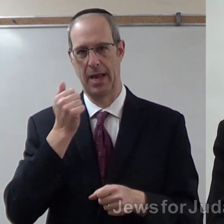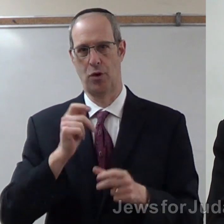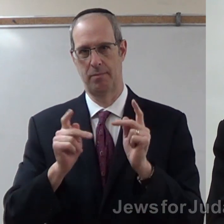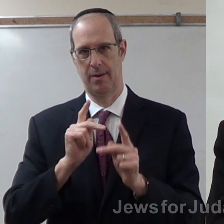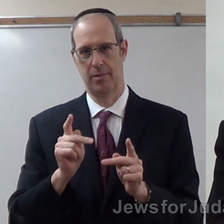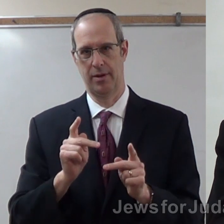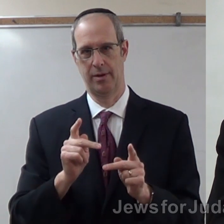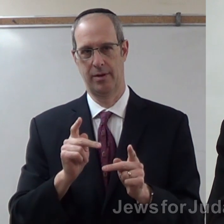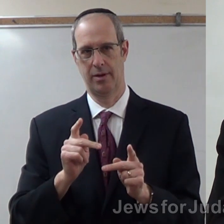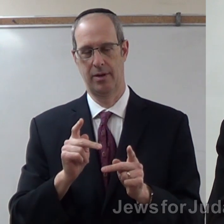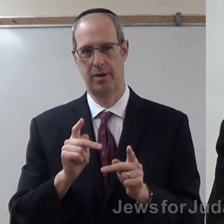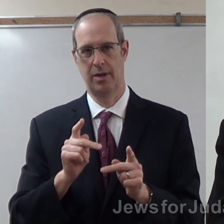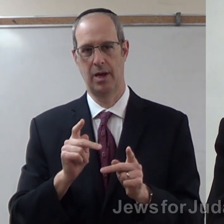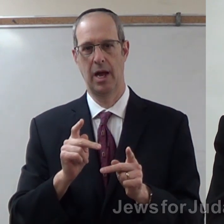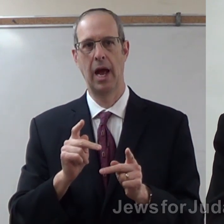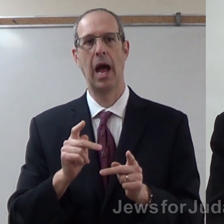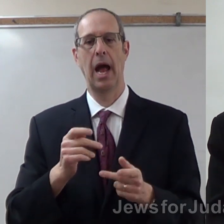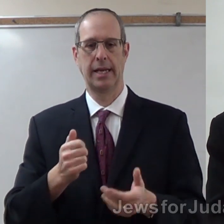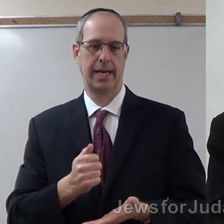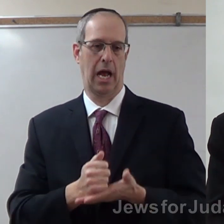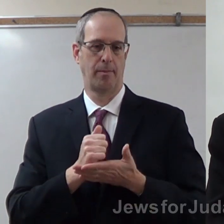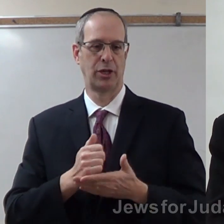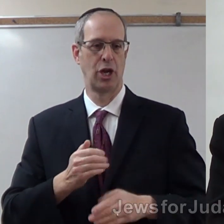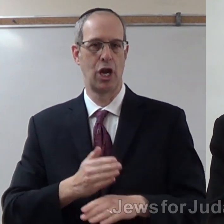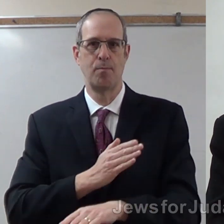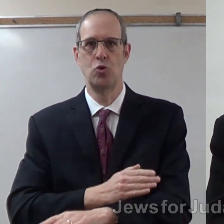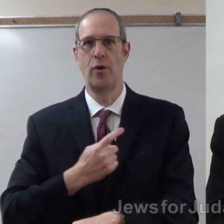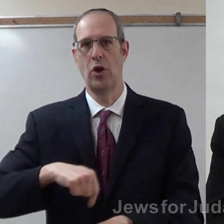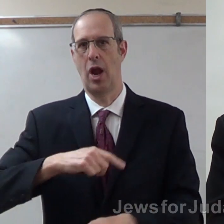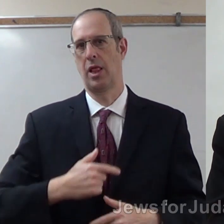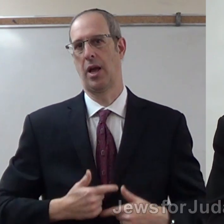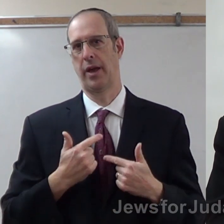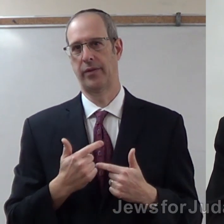people, to help us improve our lives.